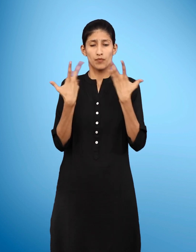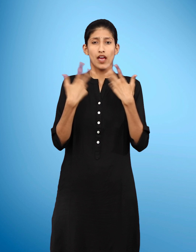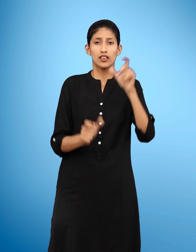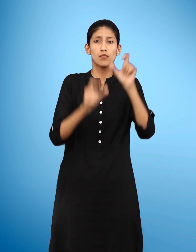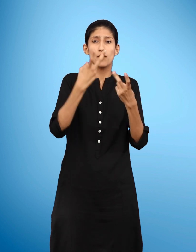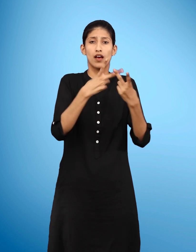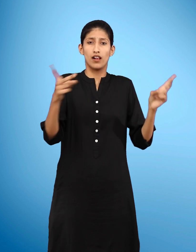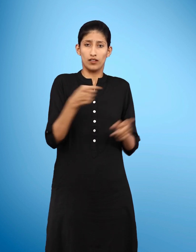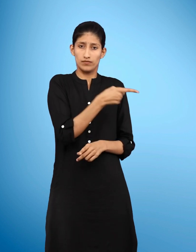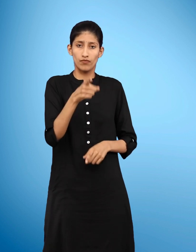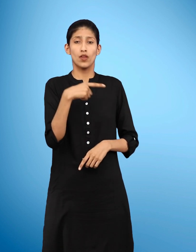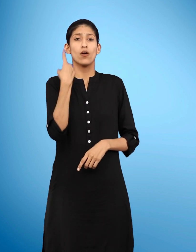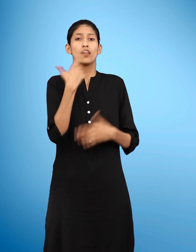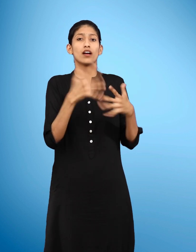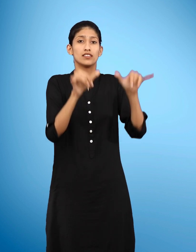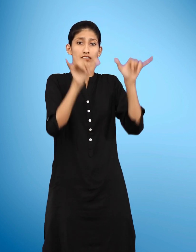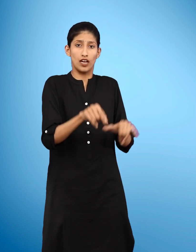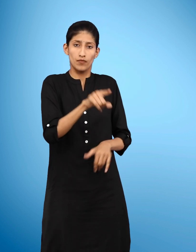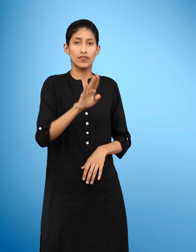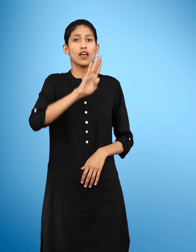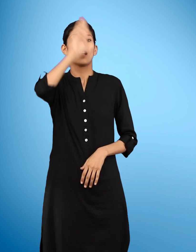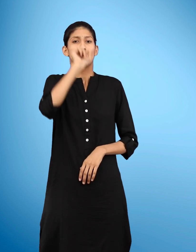Ashwaghosh and other Buddhist scholars